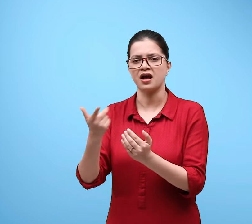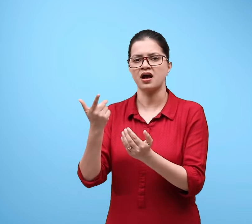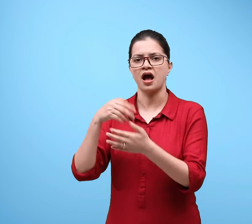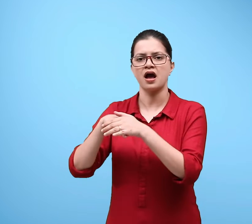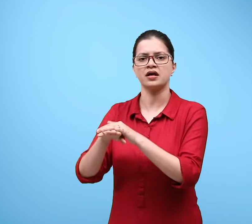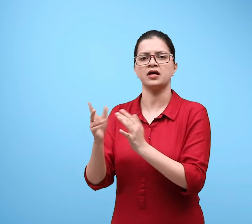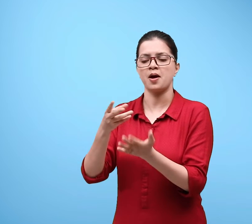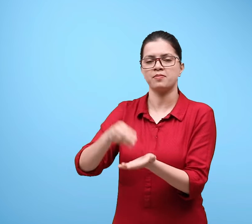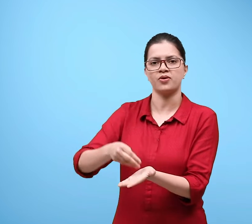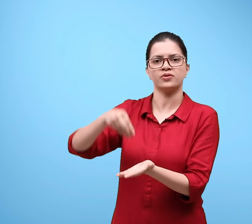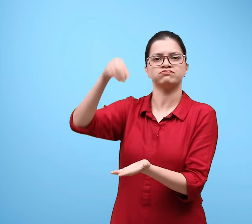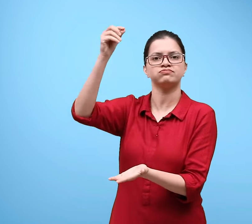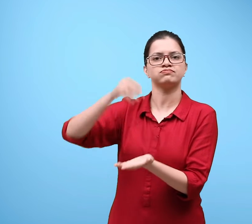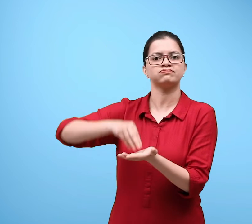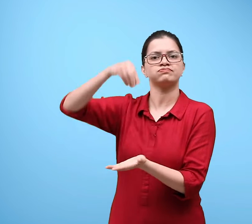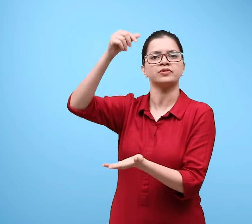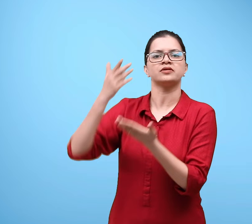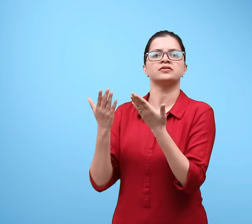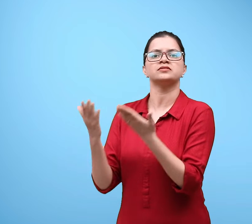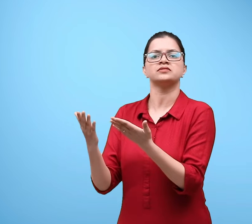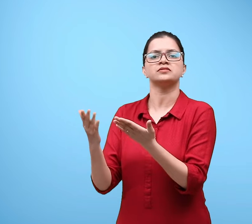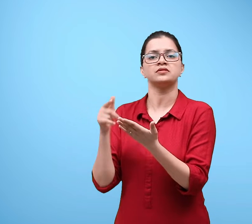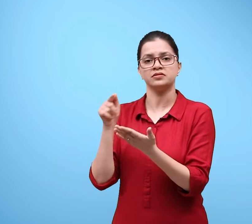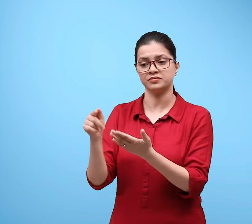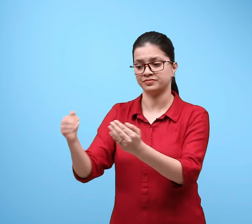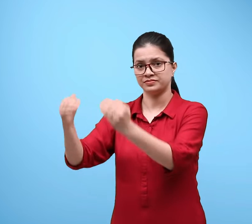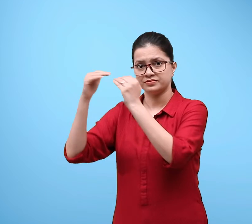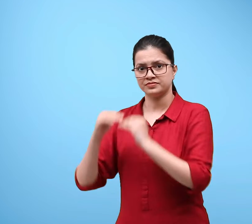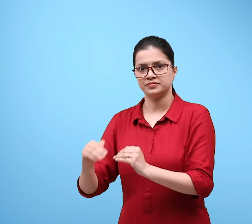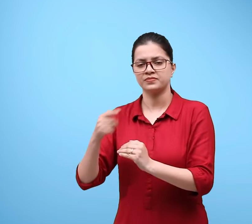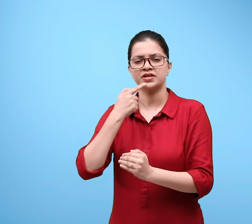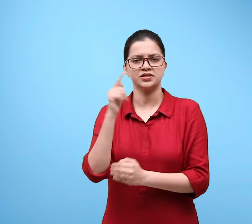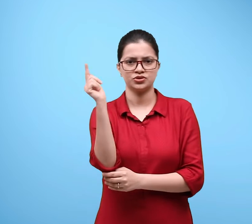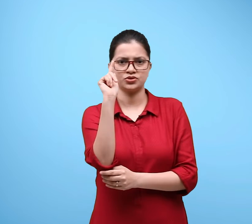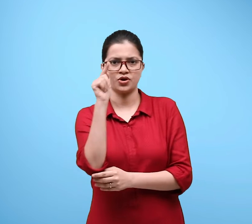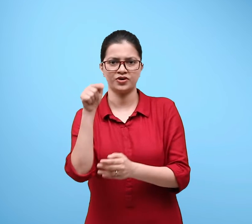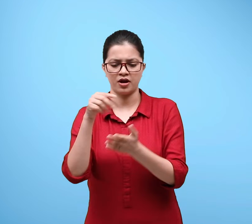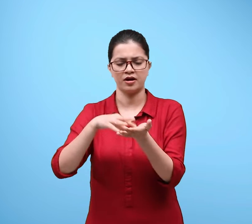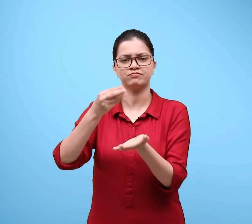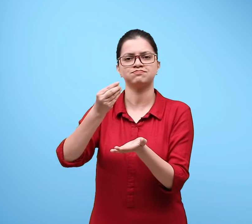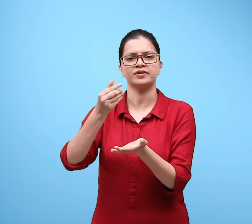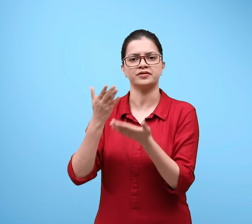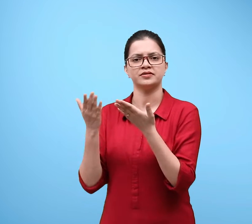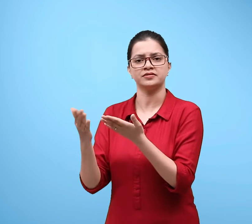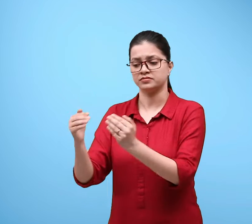Substances like sugar, sand, chalk powder and sawdust.